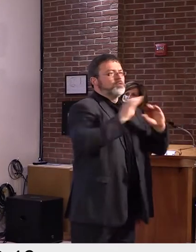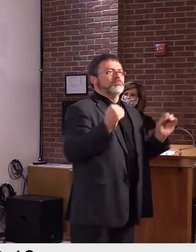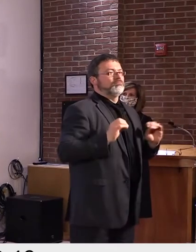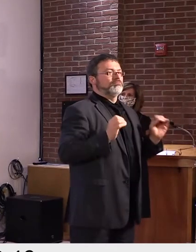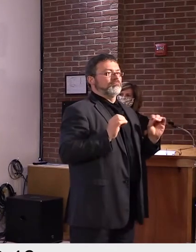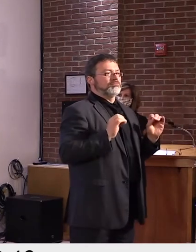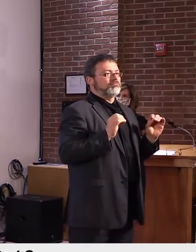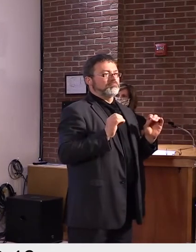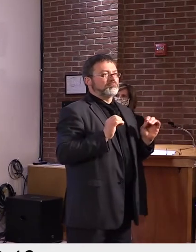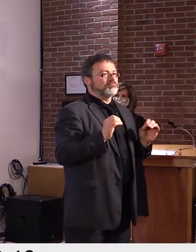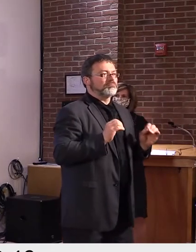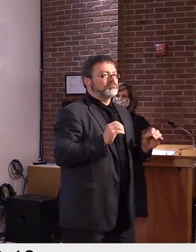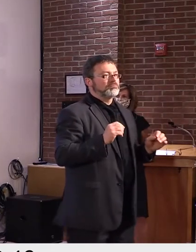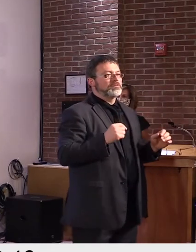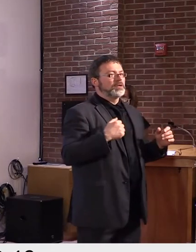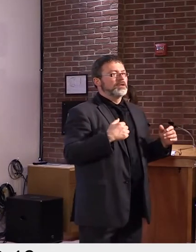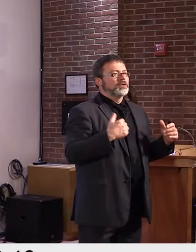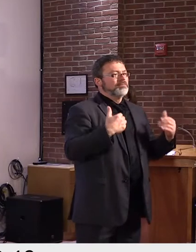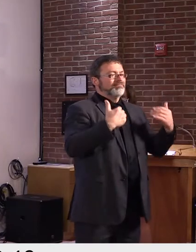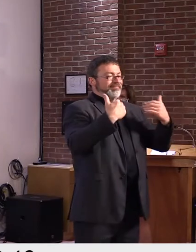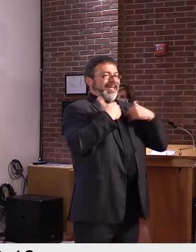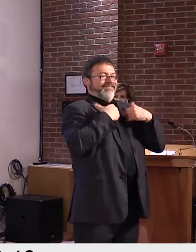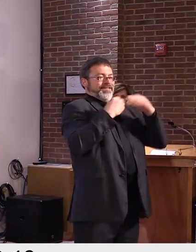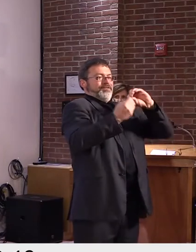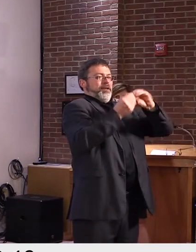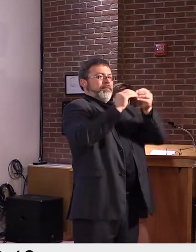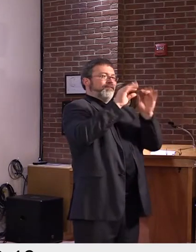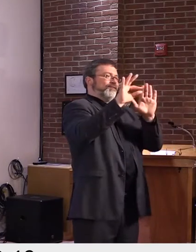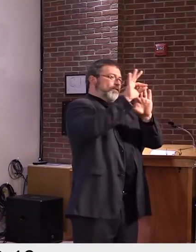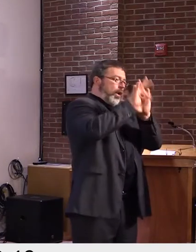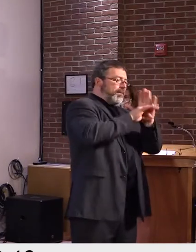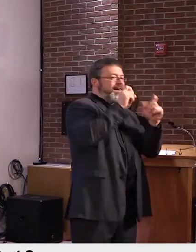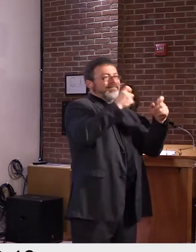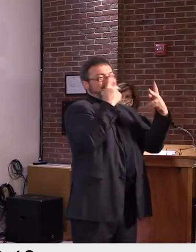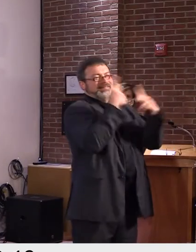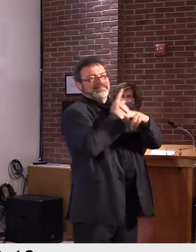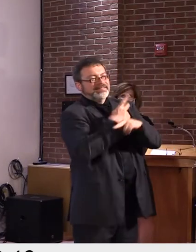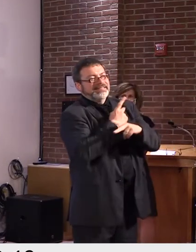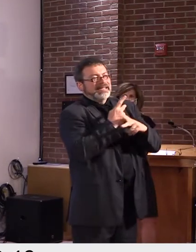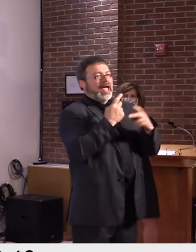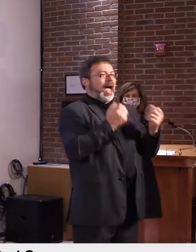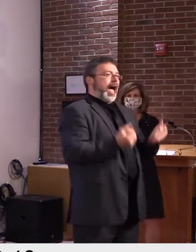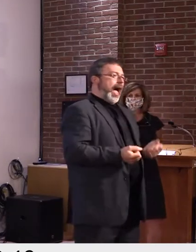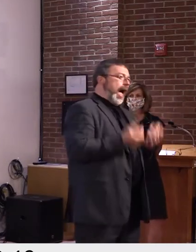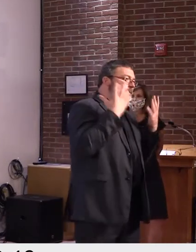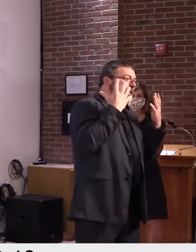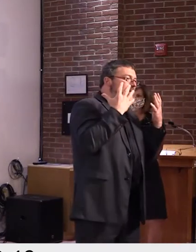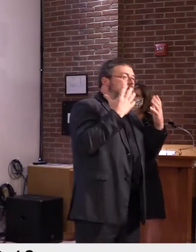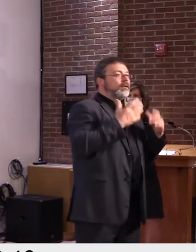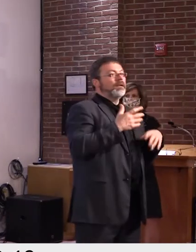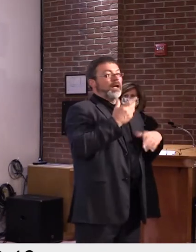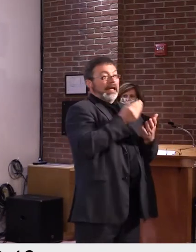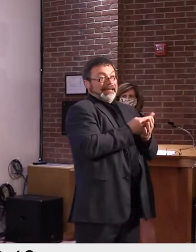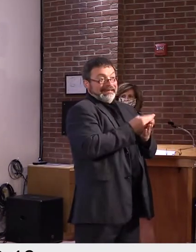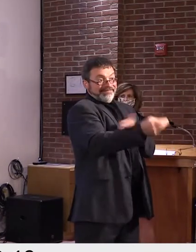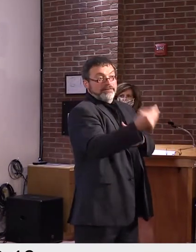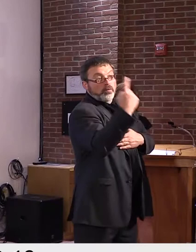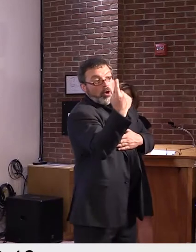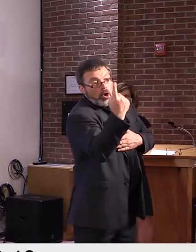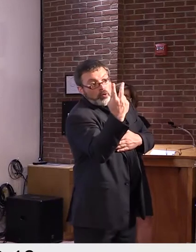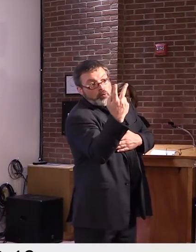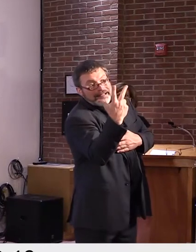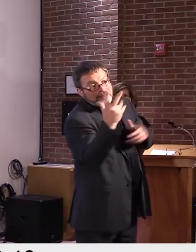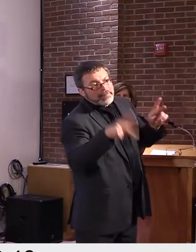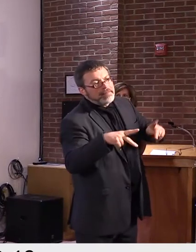they involve the degree of transmission beyond one particular source, if you will, one particular